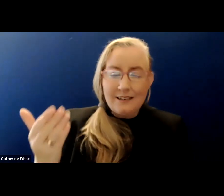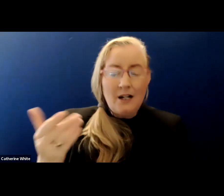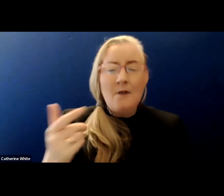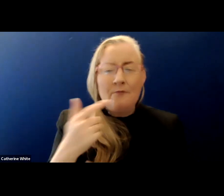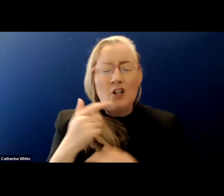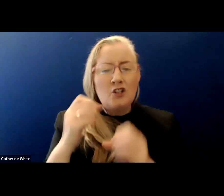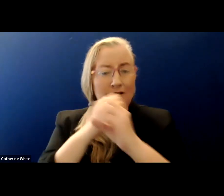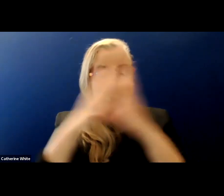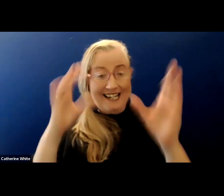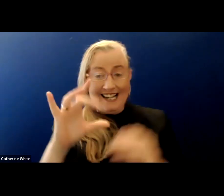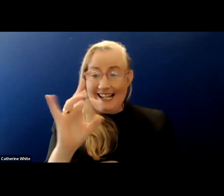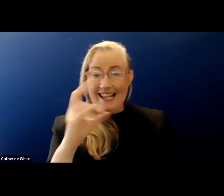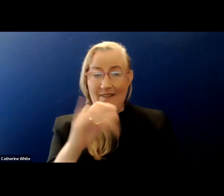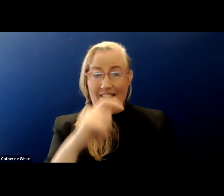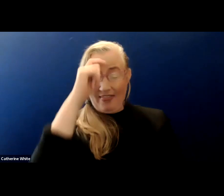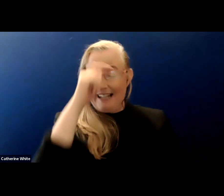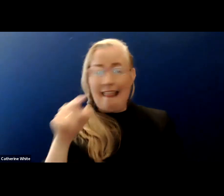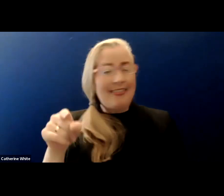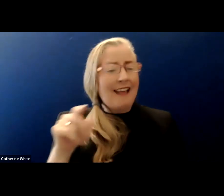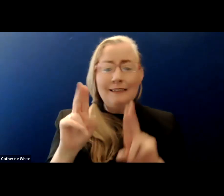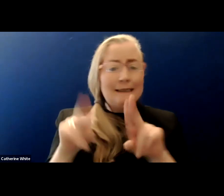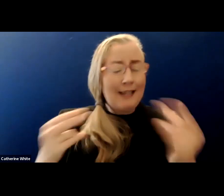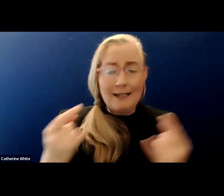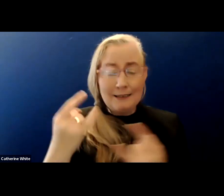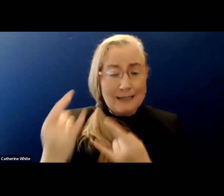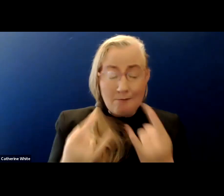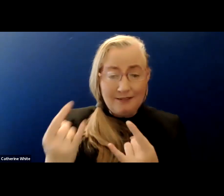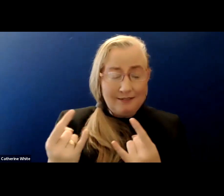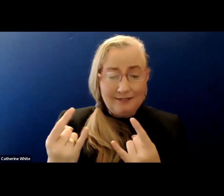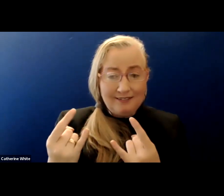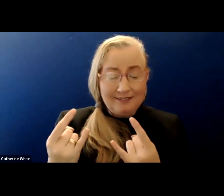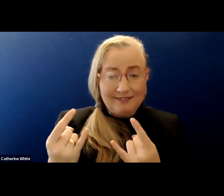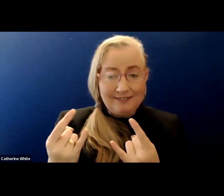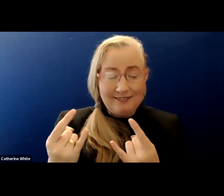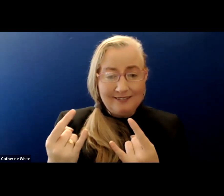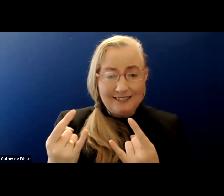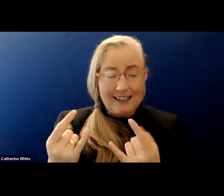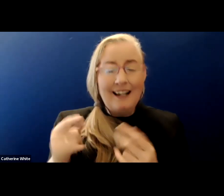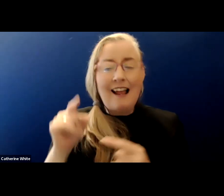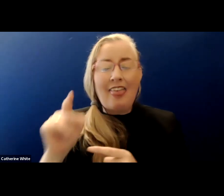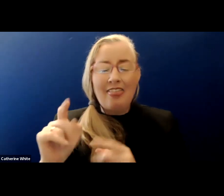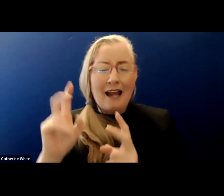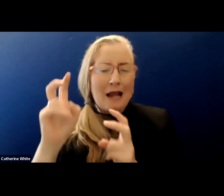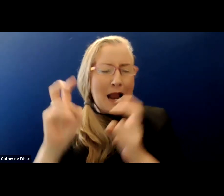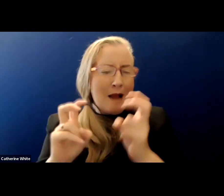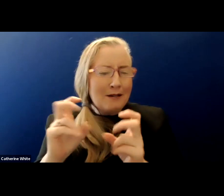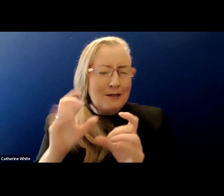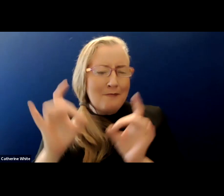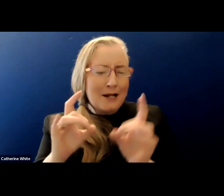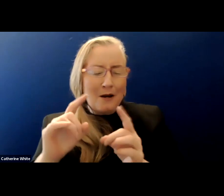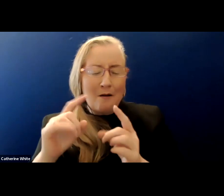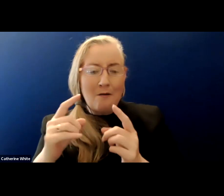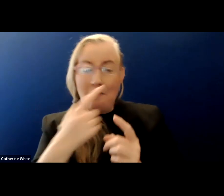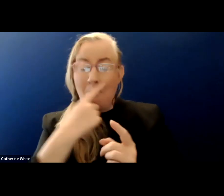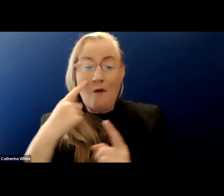thinks this can't really happen, that this is just kind of an argument that we make to prove a point, but in real life it